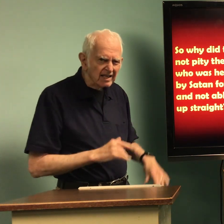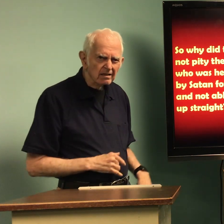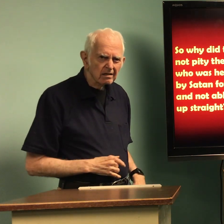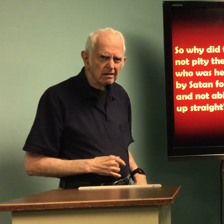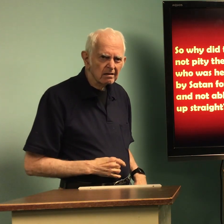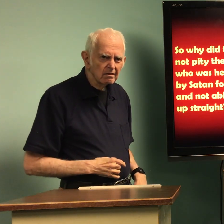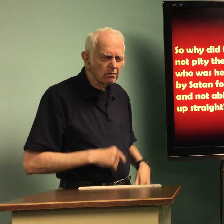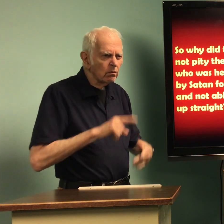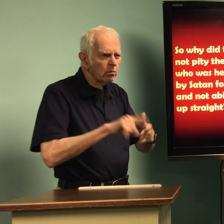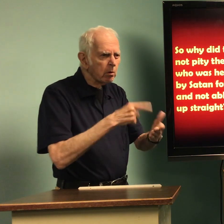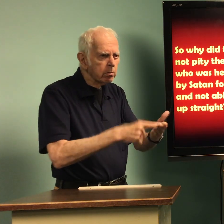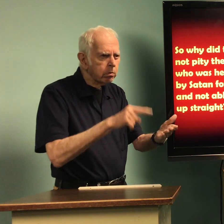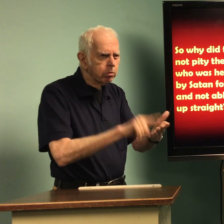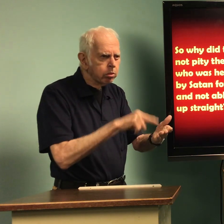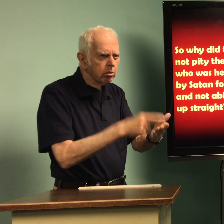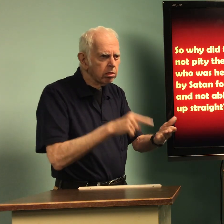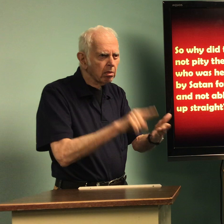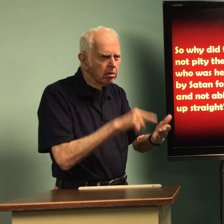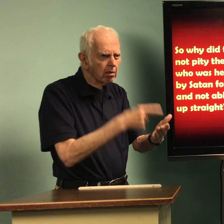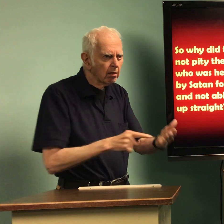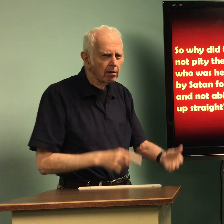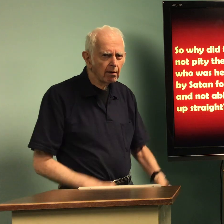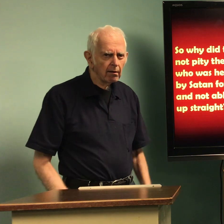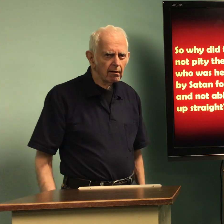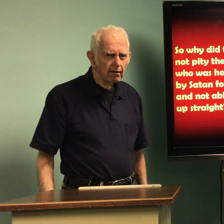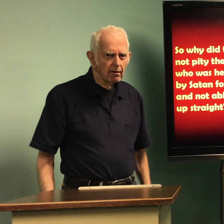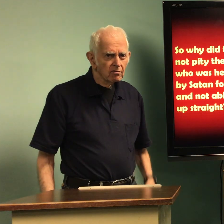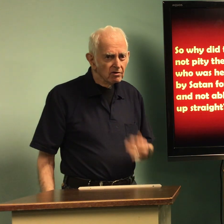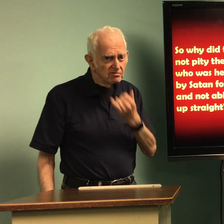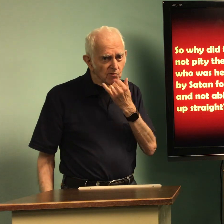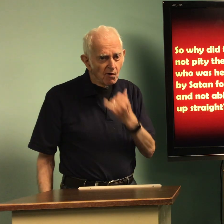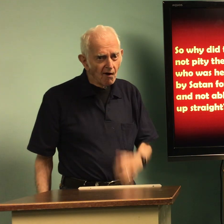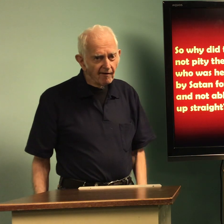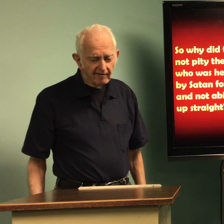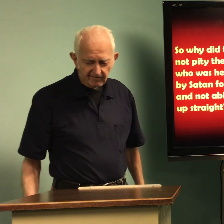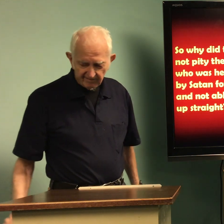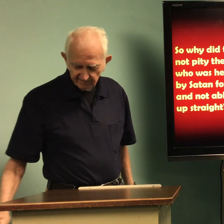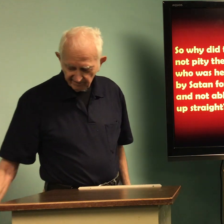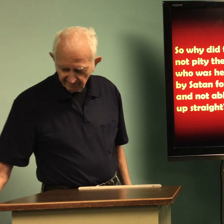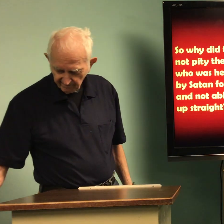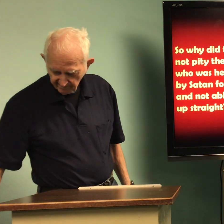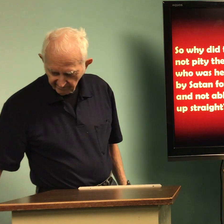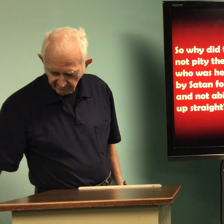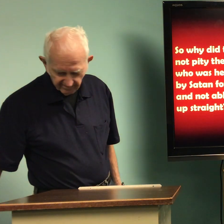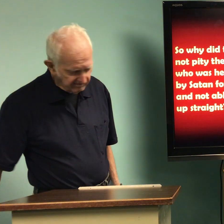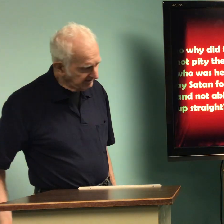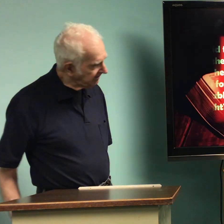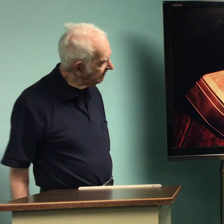They had no pity on her. They criticized Jesus for doing that. It's wrong.